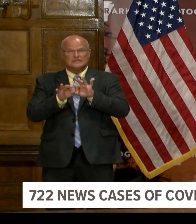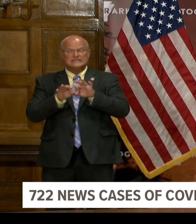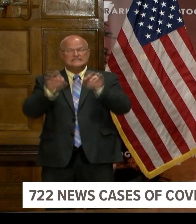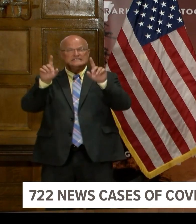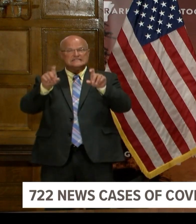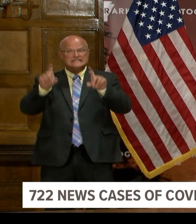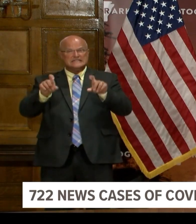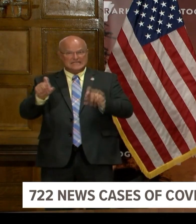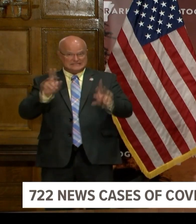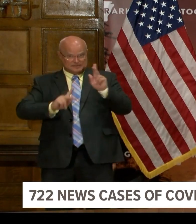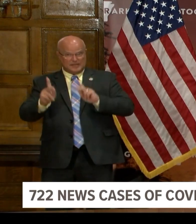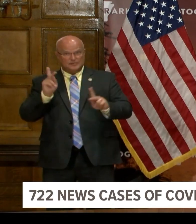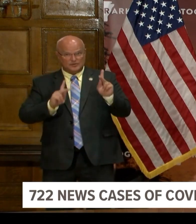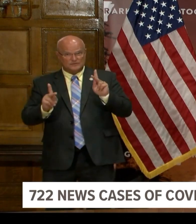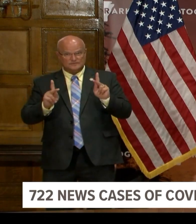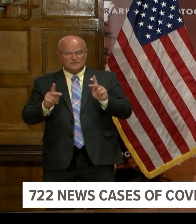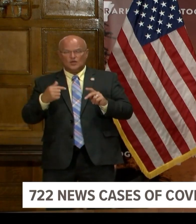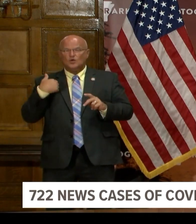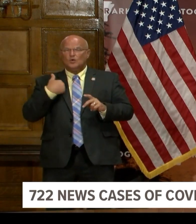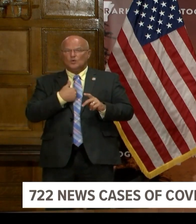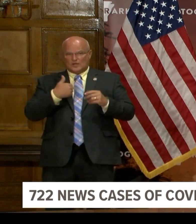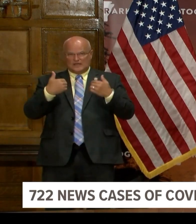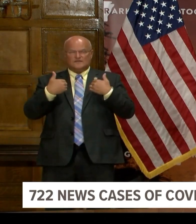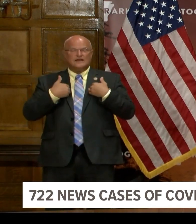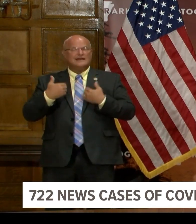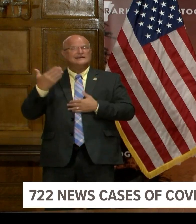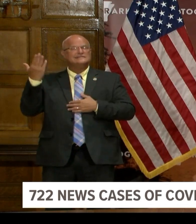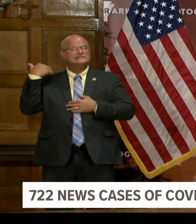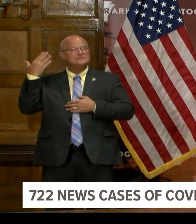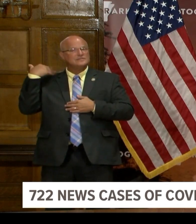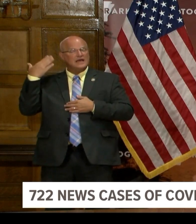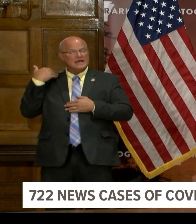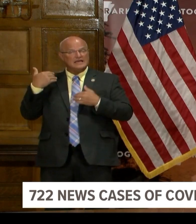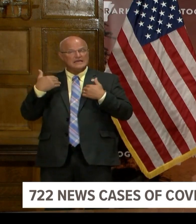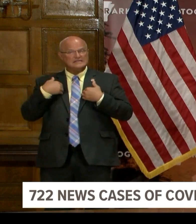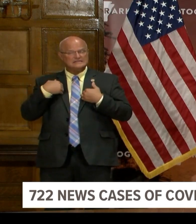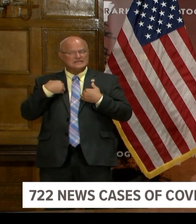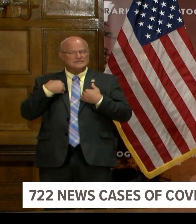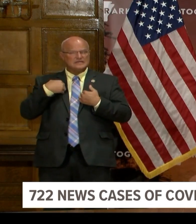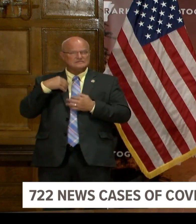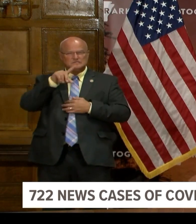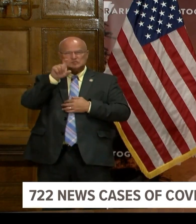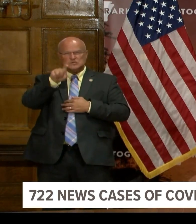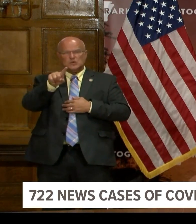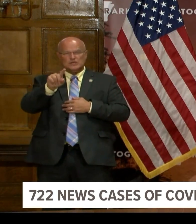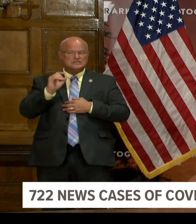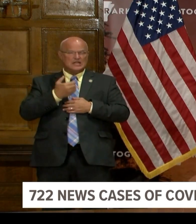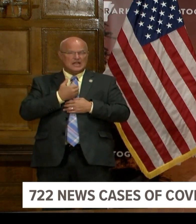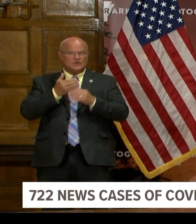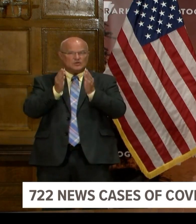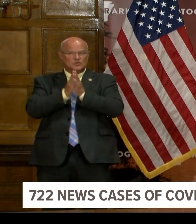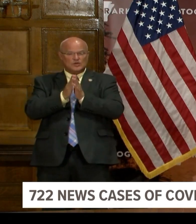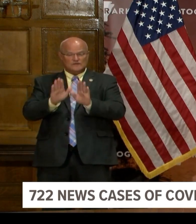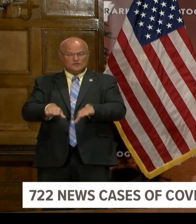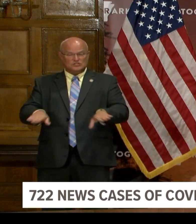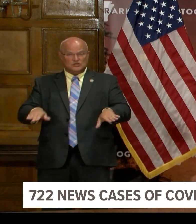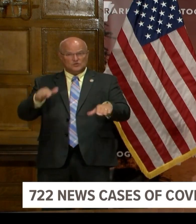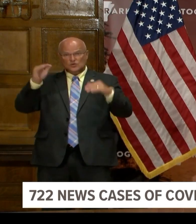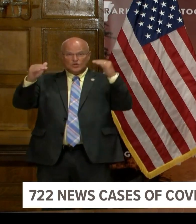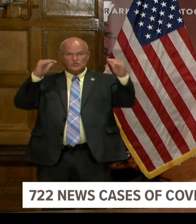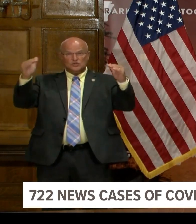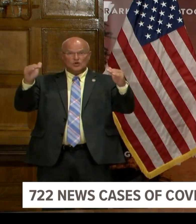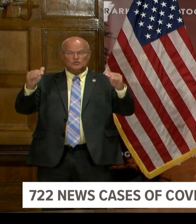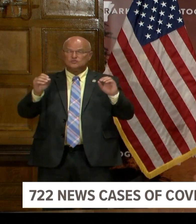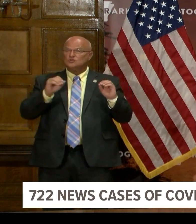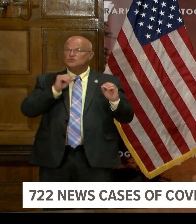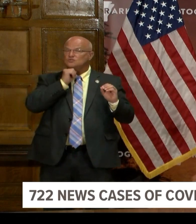those individuals. We've had some individuals that have questioned our requests for children or adults who are